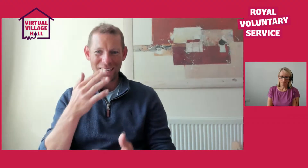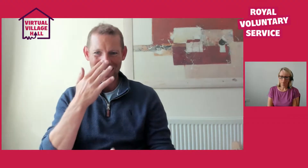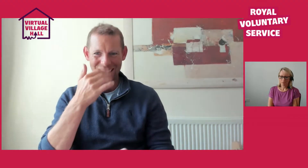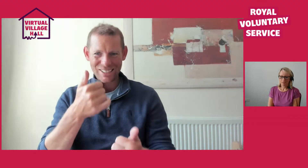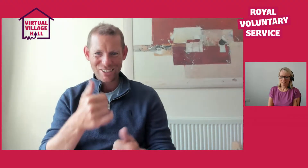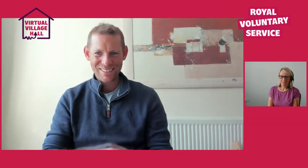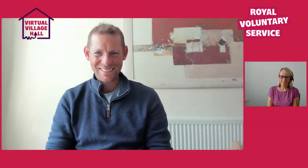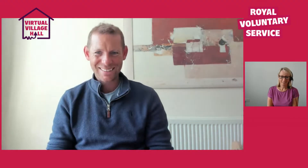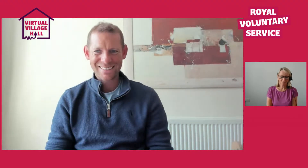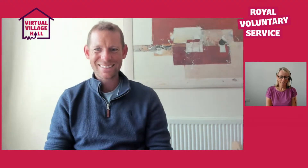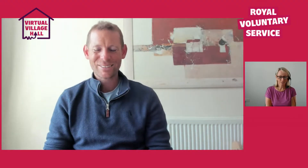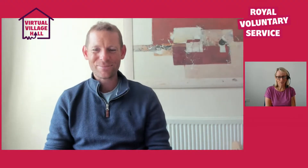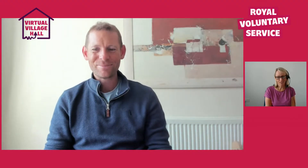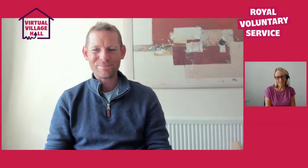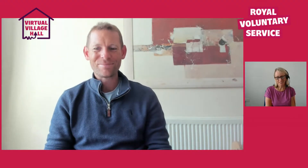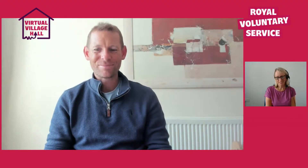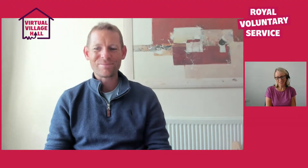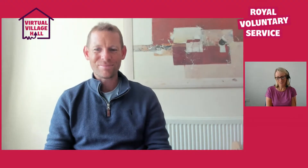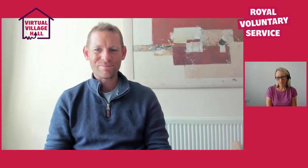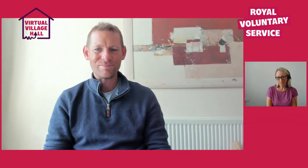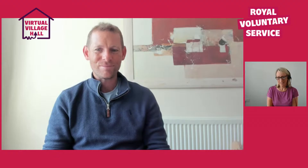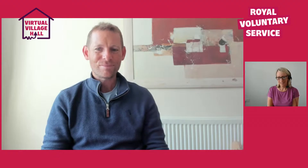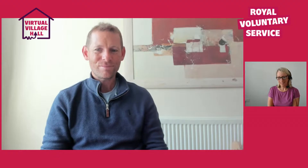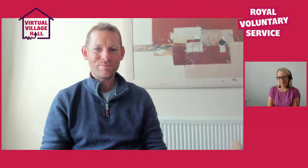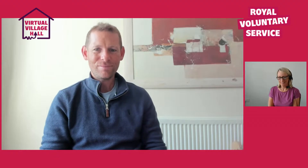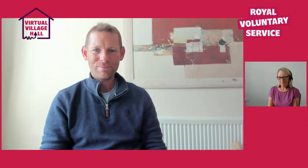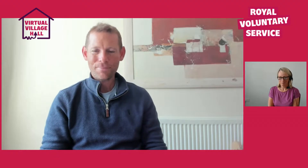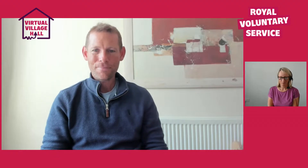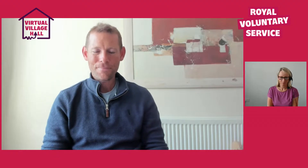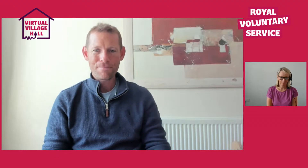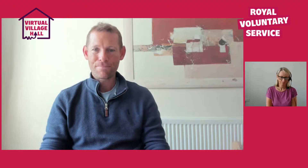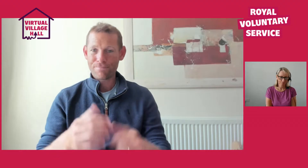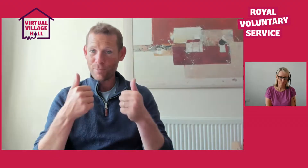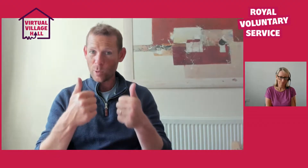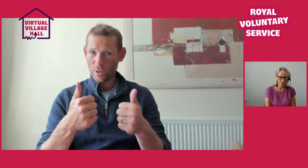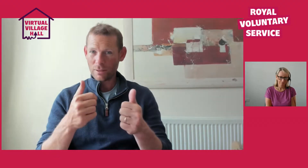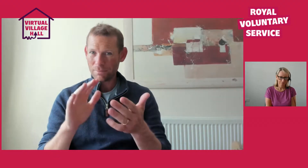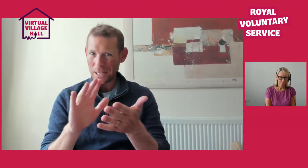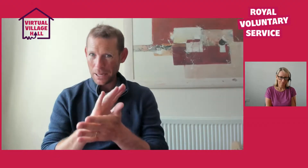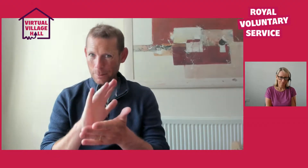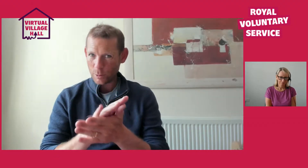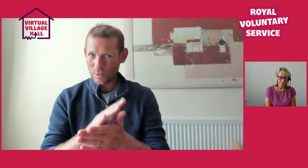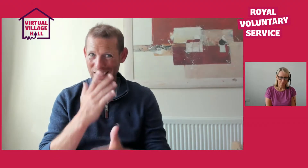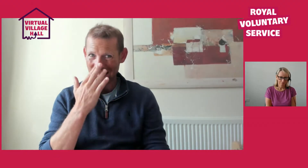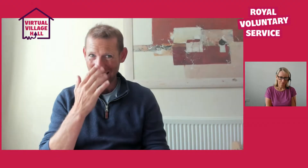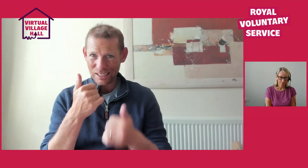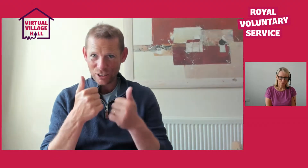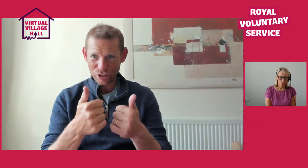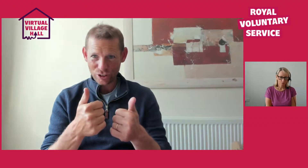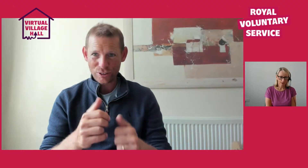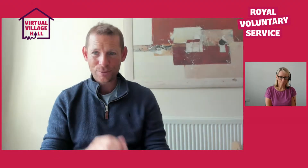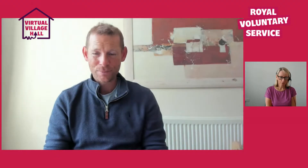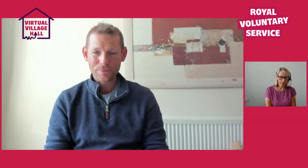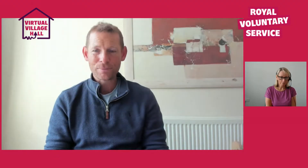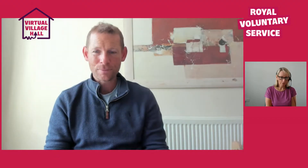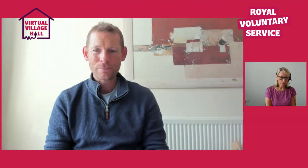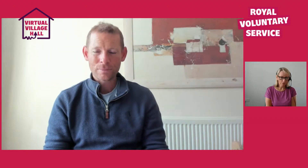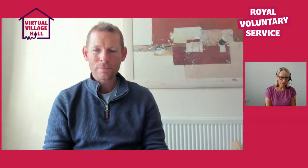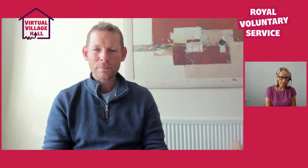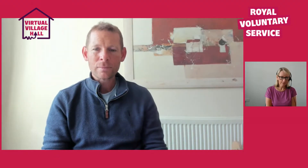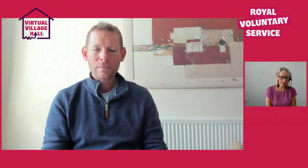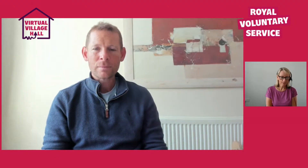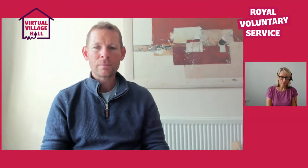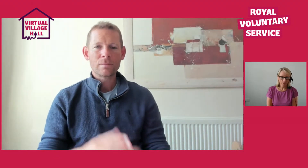Thank you for giving us your ages, Joan and Kellyanne. So everyone happy